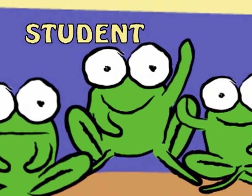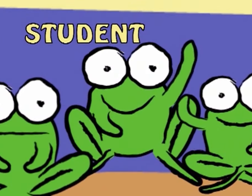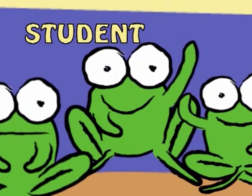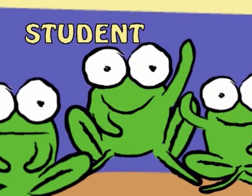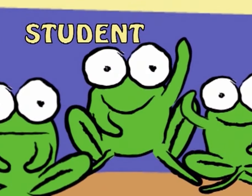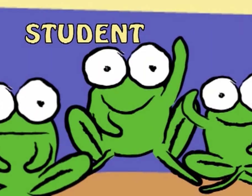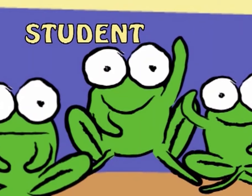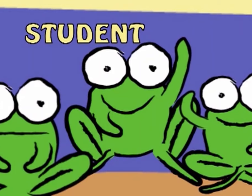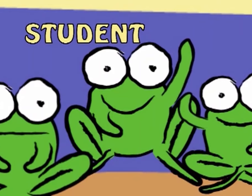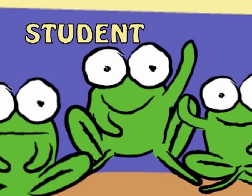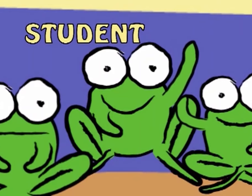Student.